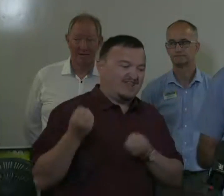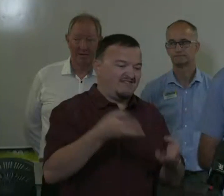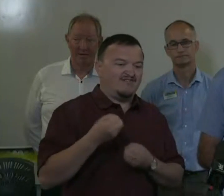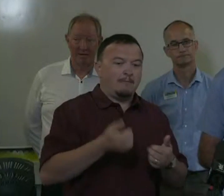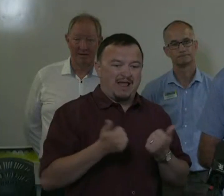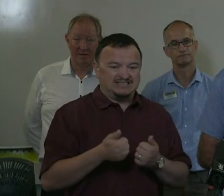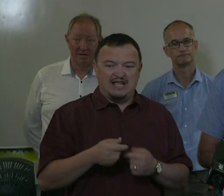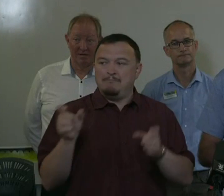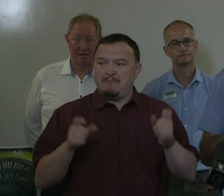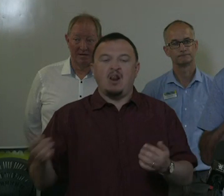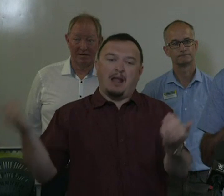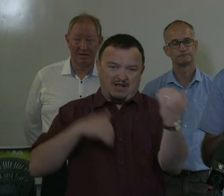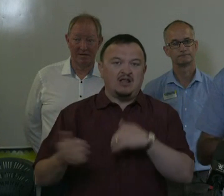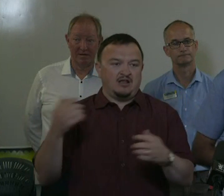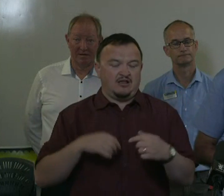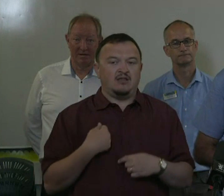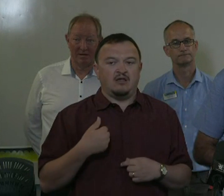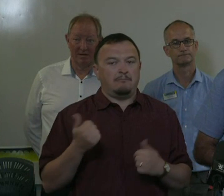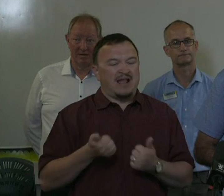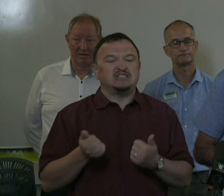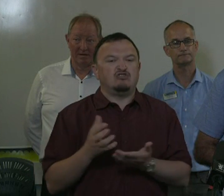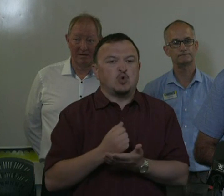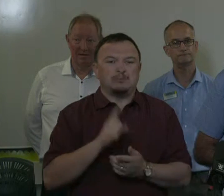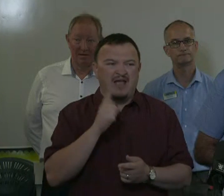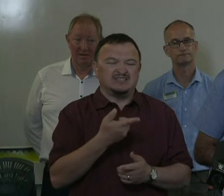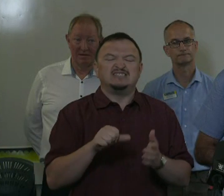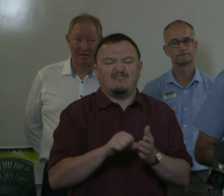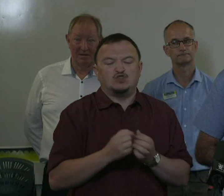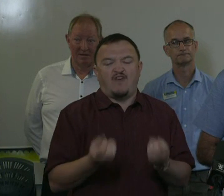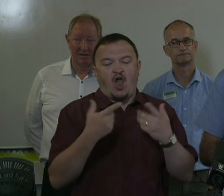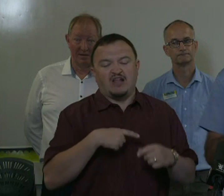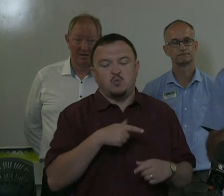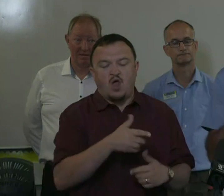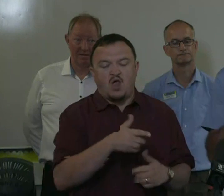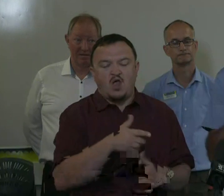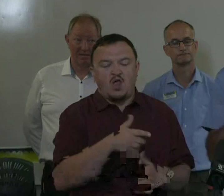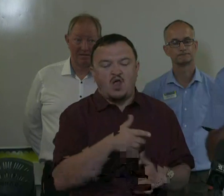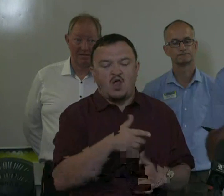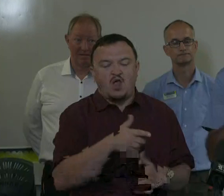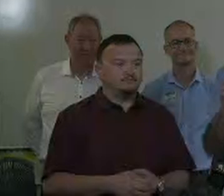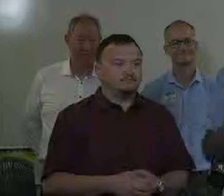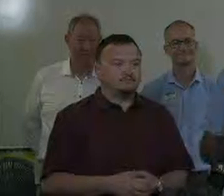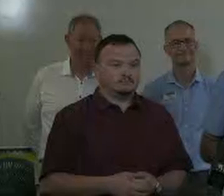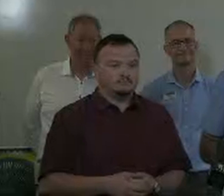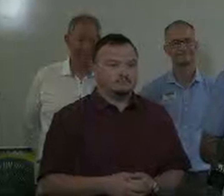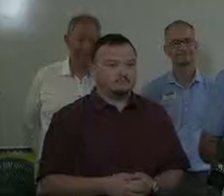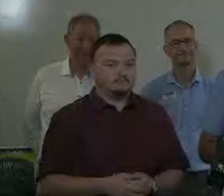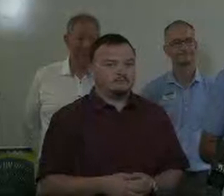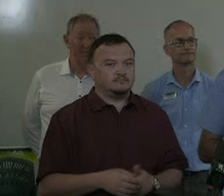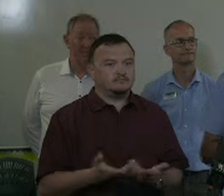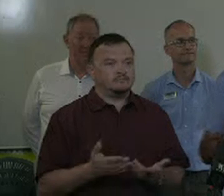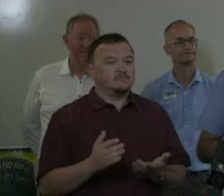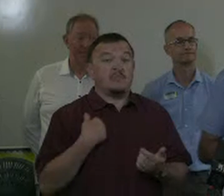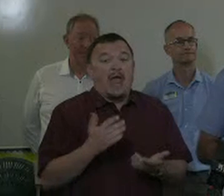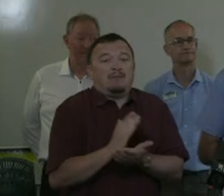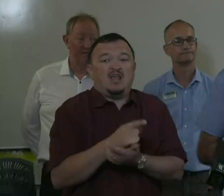have come in, so we're well resourced. We've just got a really volatile fire. So happy for you to contact me later,